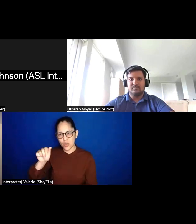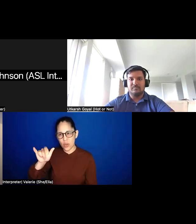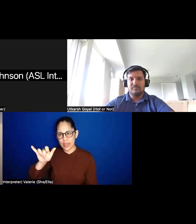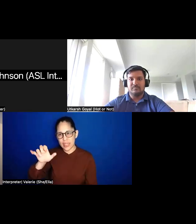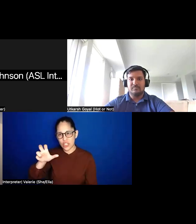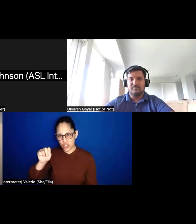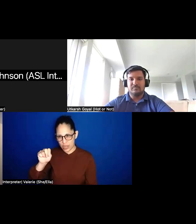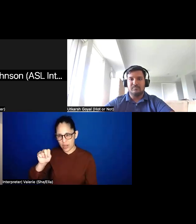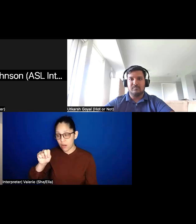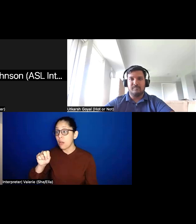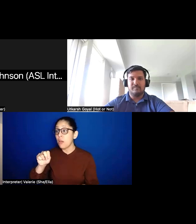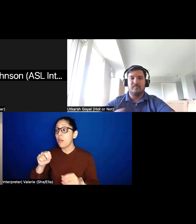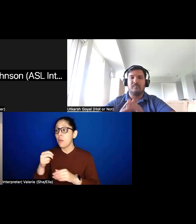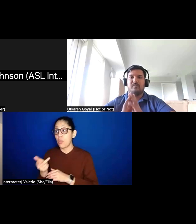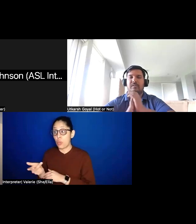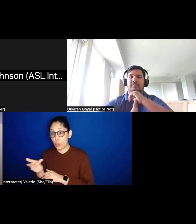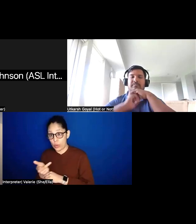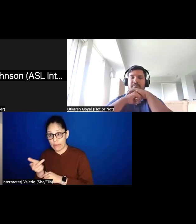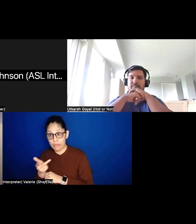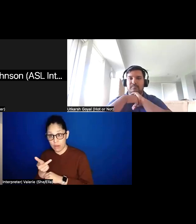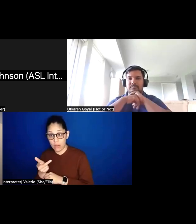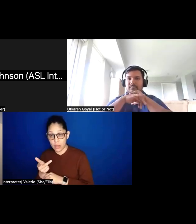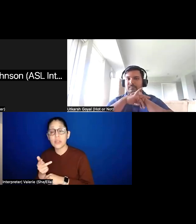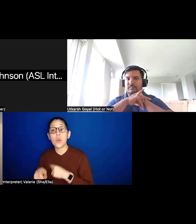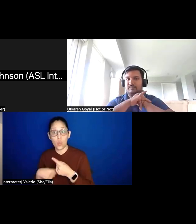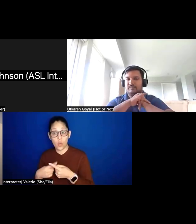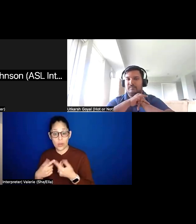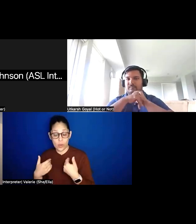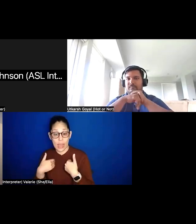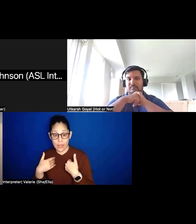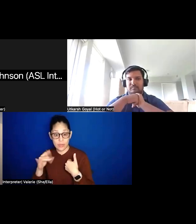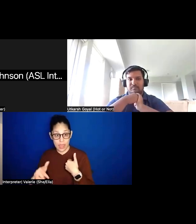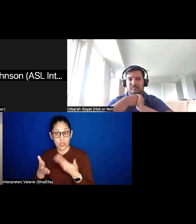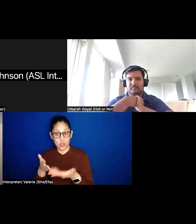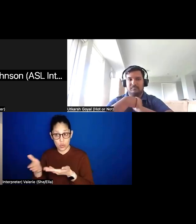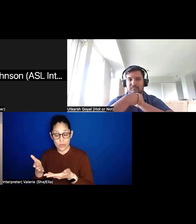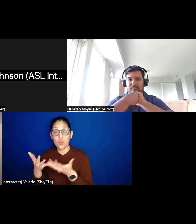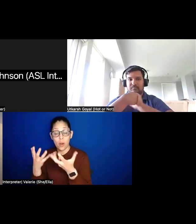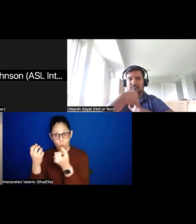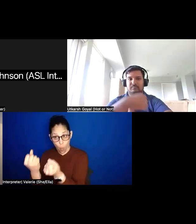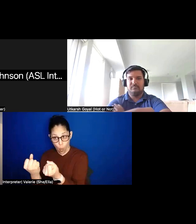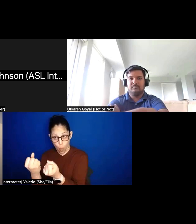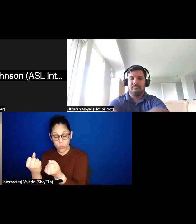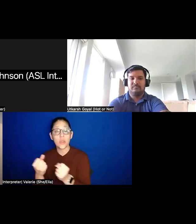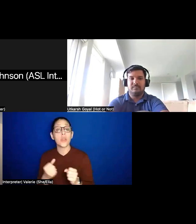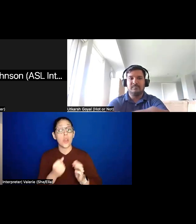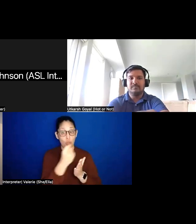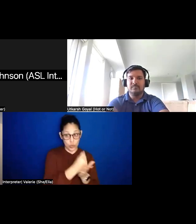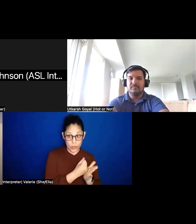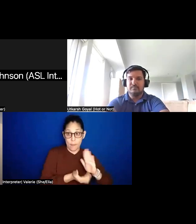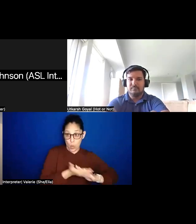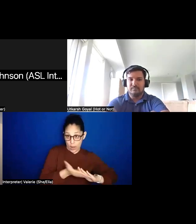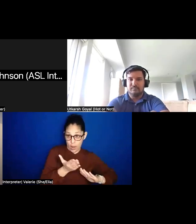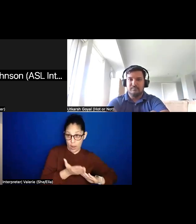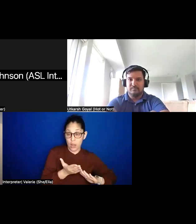full control of the service. So when we wanted to push out an upgrade, we would just run a script and the upgrade would happen. Whereas